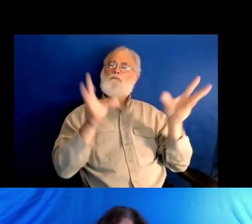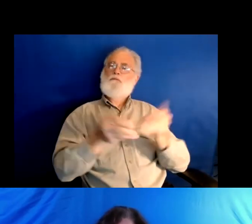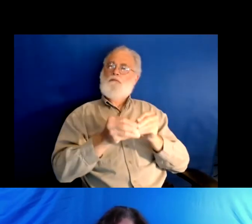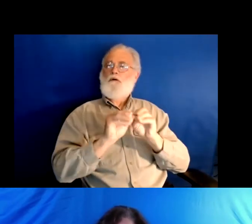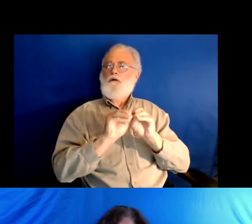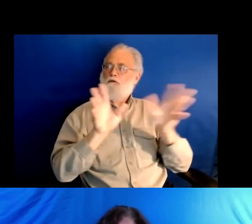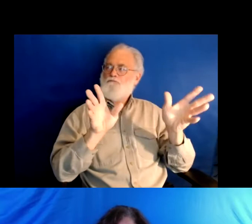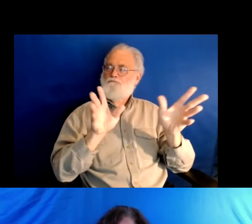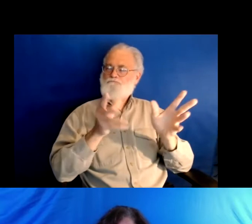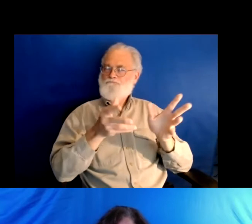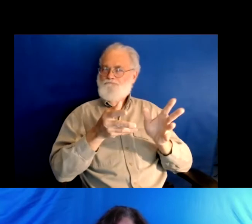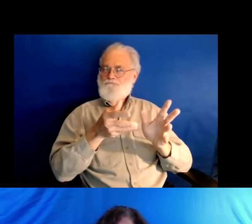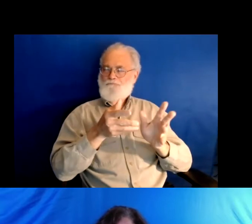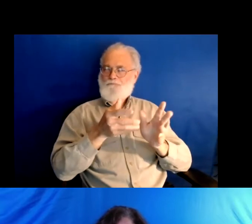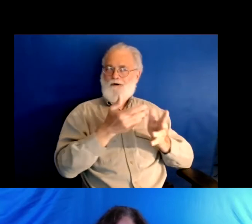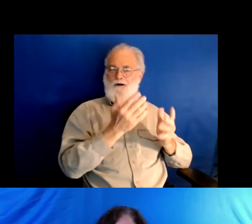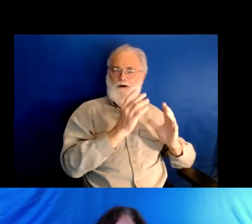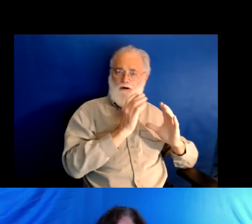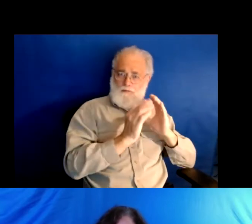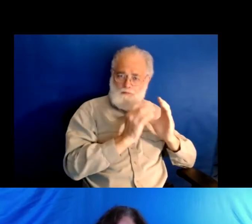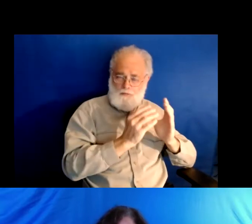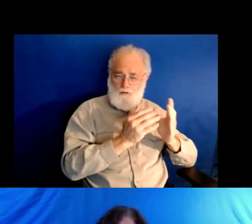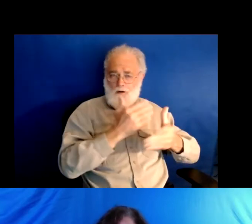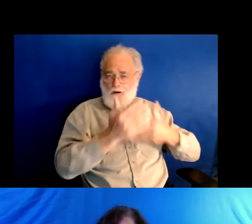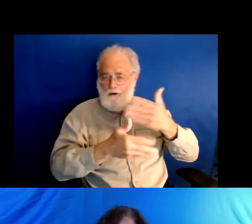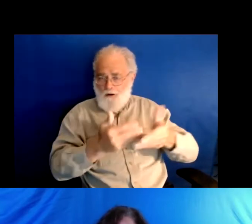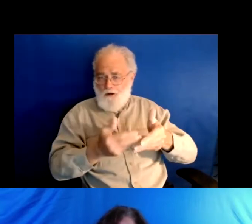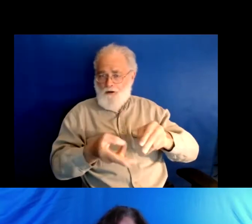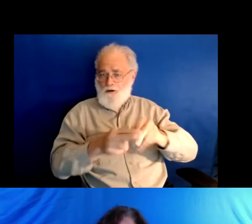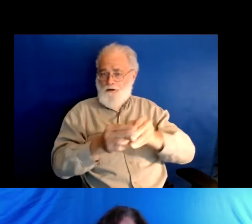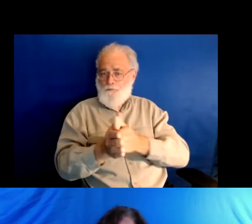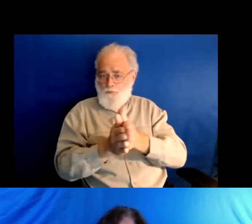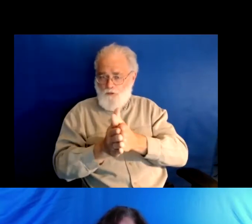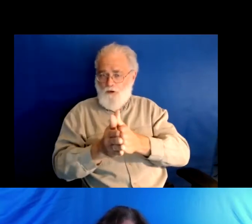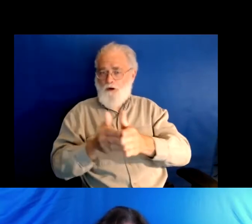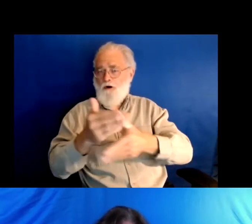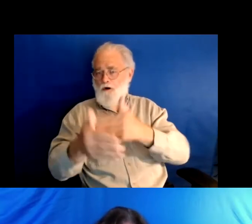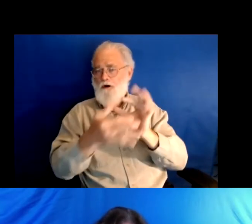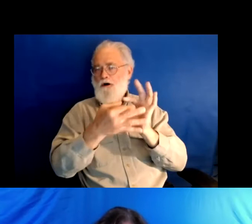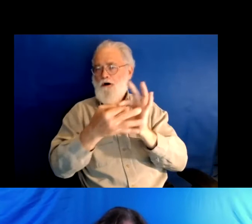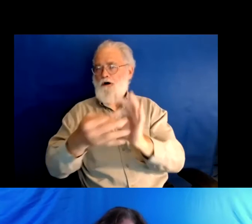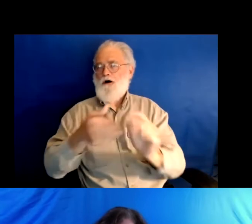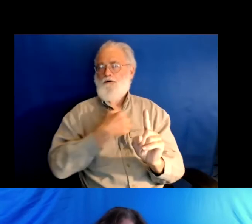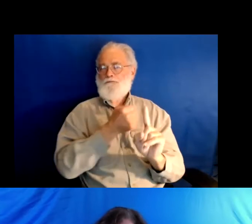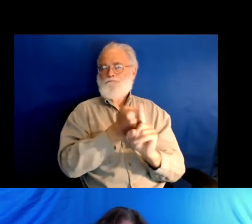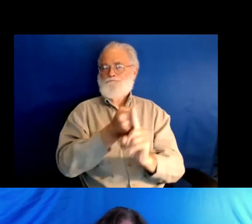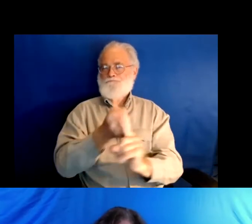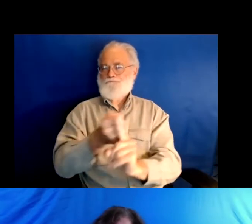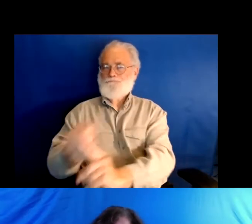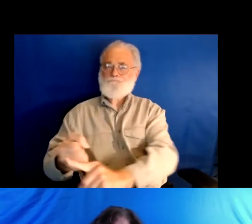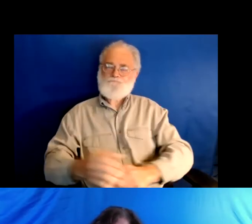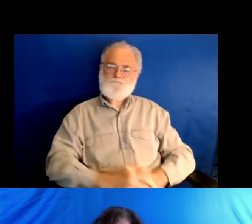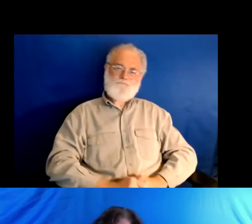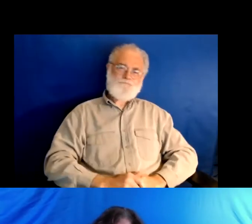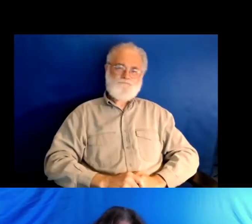a goal. Overall, obviously, the conversation, the process, the motivation, it